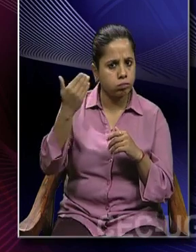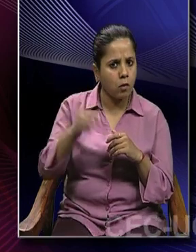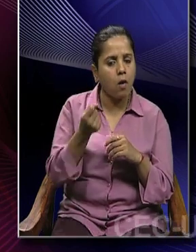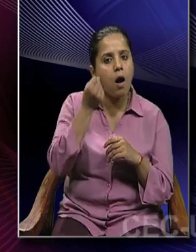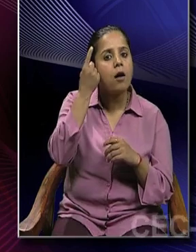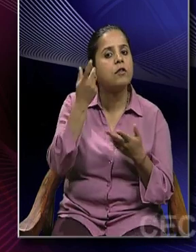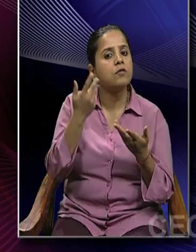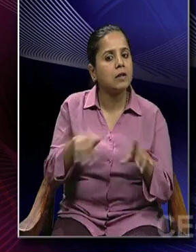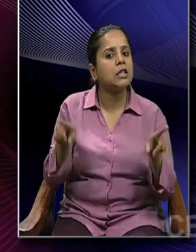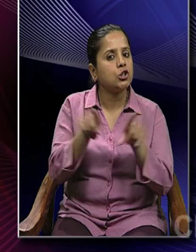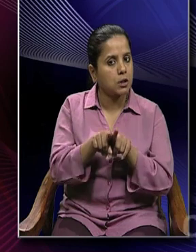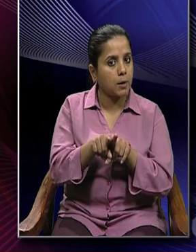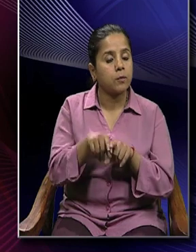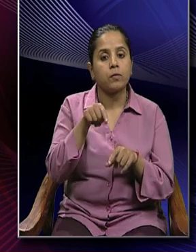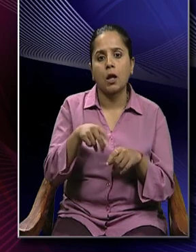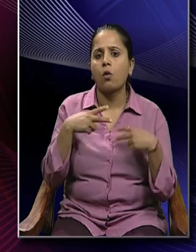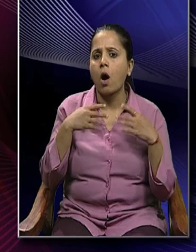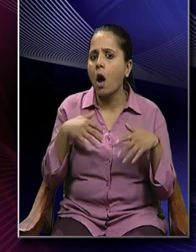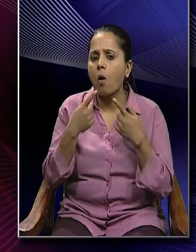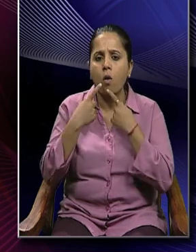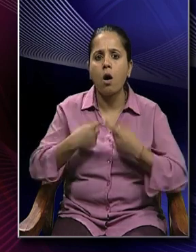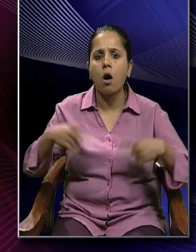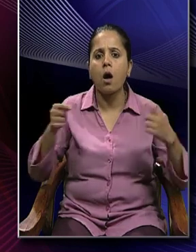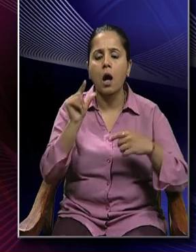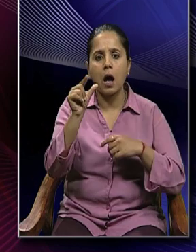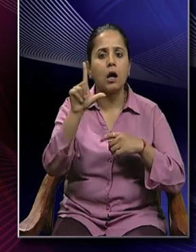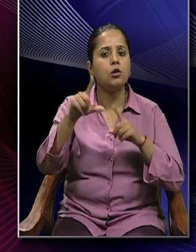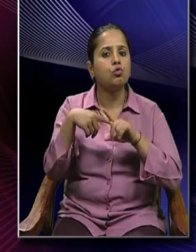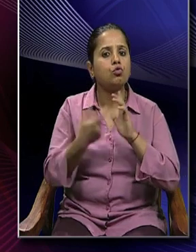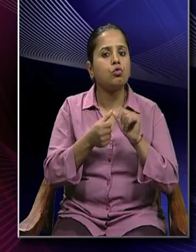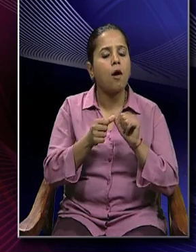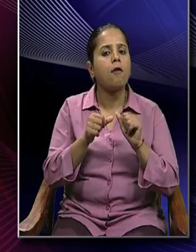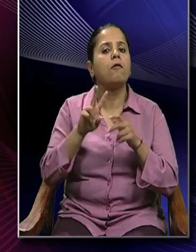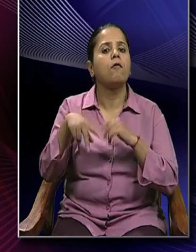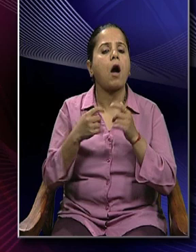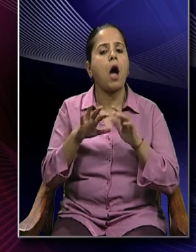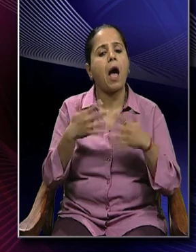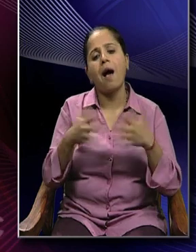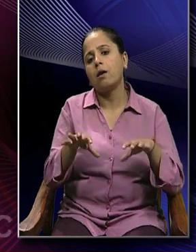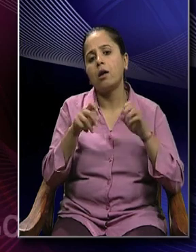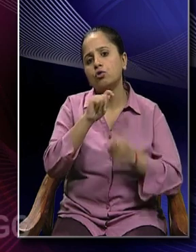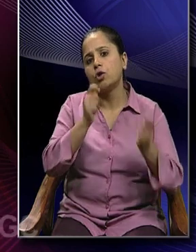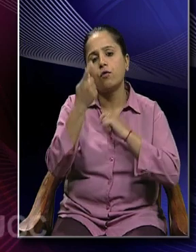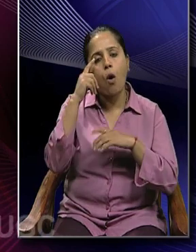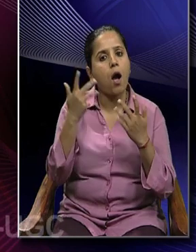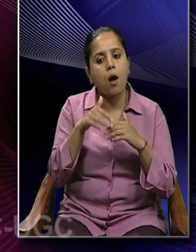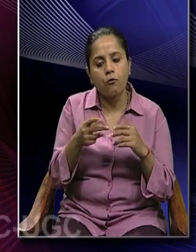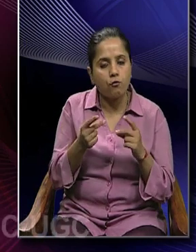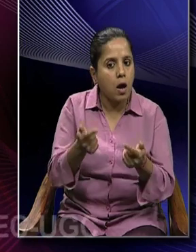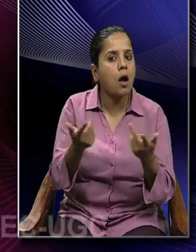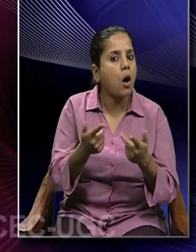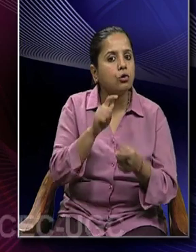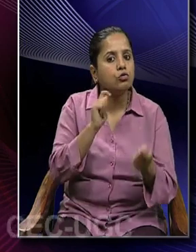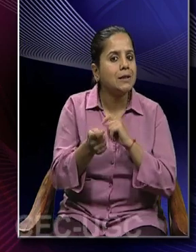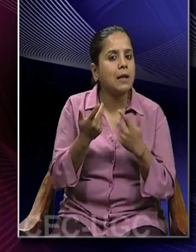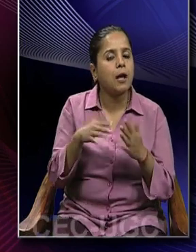understood as well, that how court can declare ultra vires any amendment to the constitution if it believes that it would affect or alter